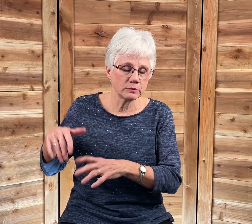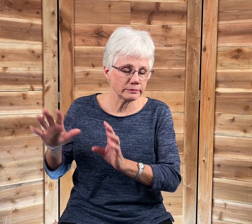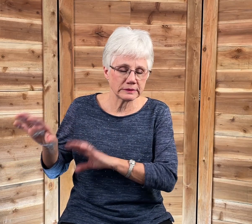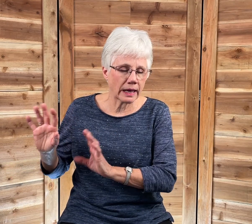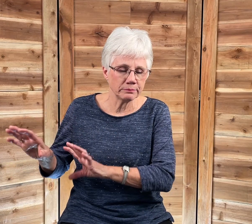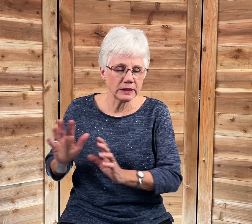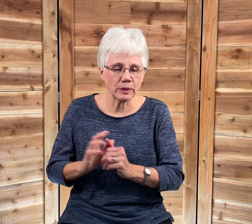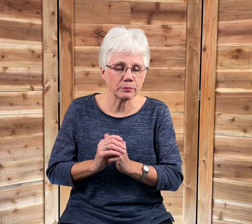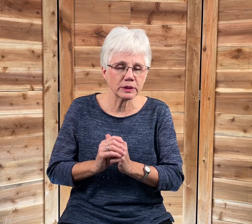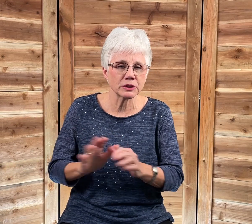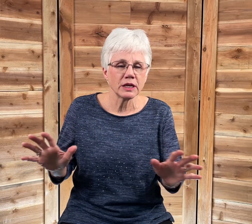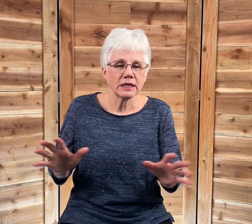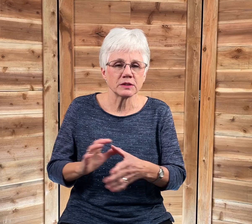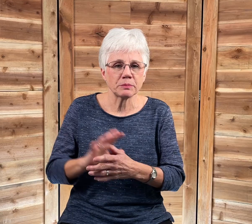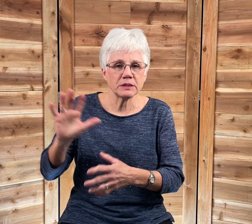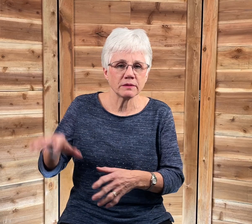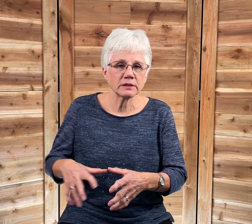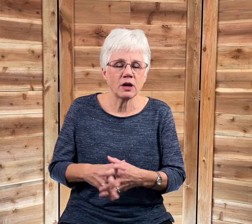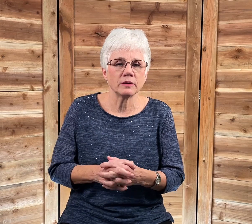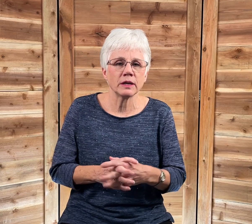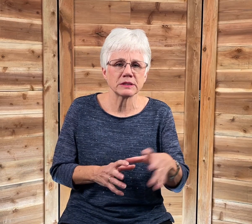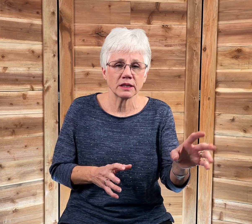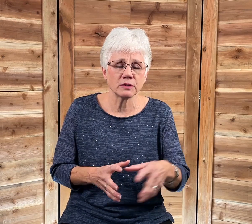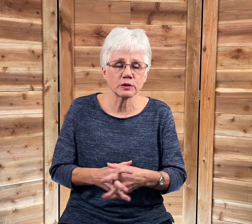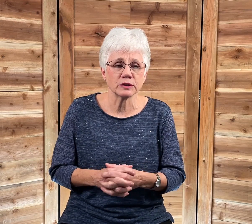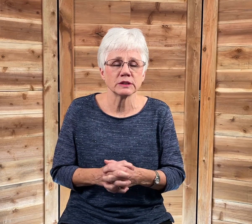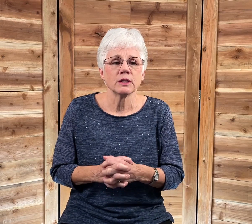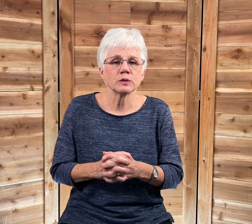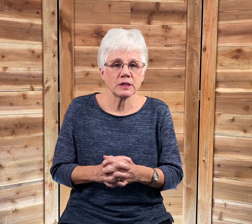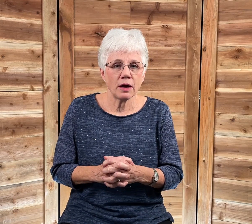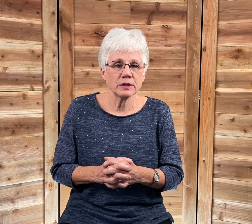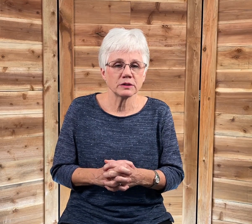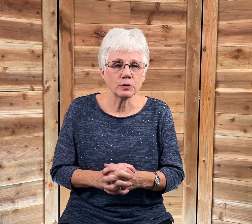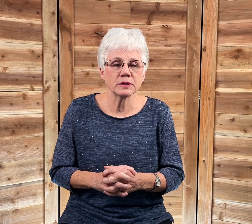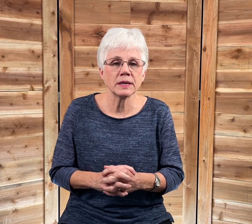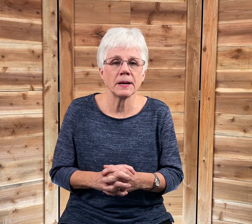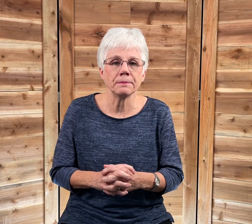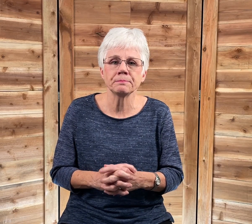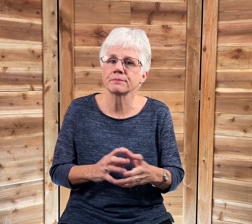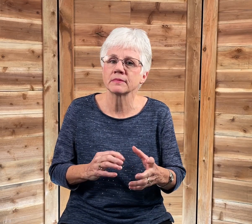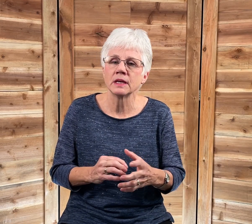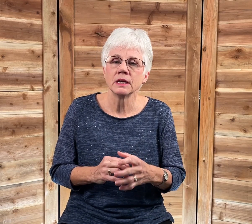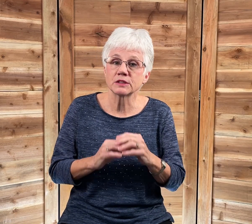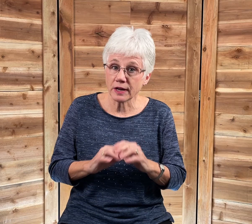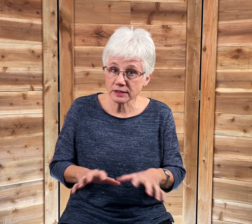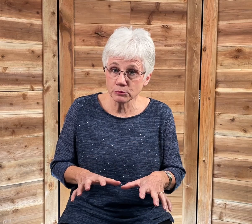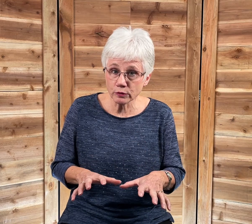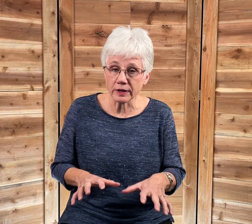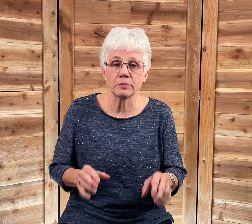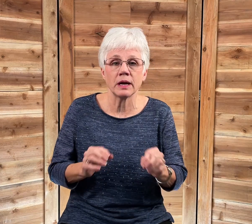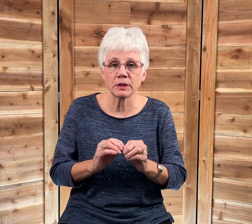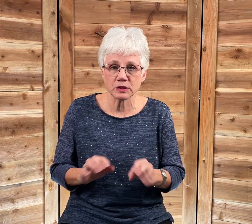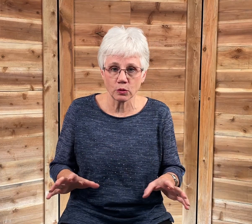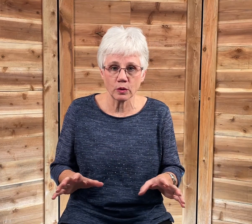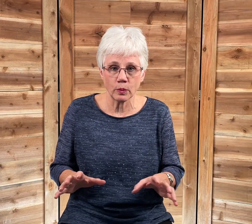just, yeah, anyway, the bridge is a piece of that song besides the verses. We'll see how this goes. It's fast